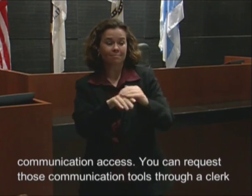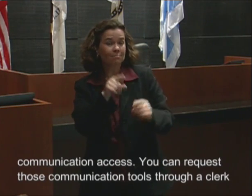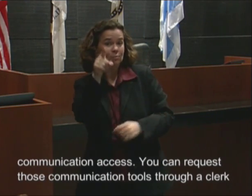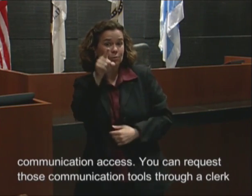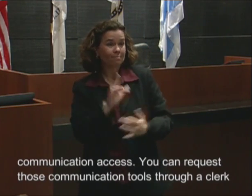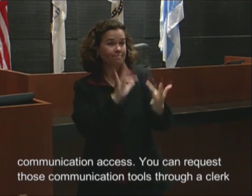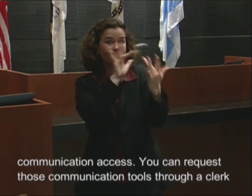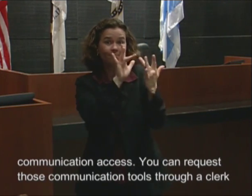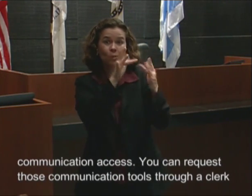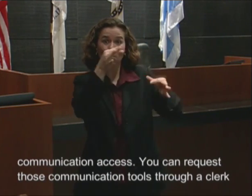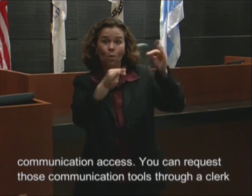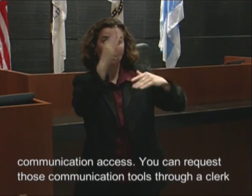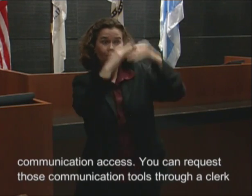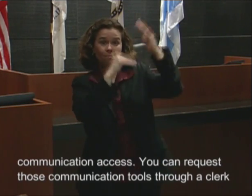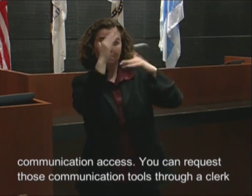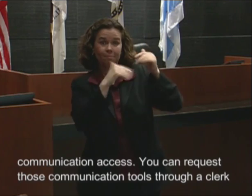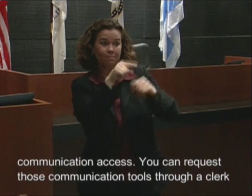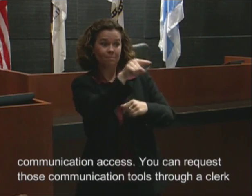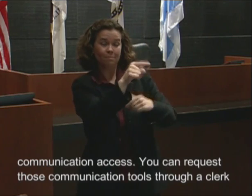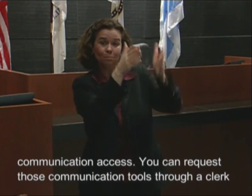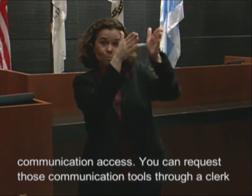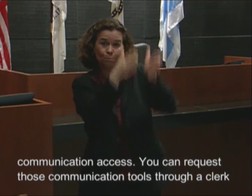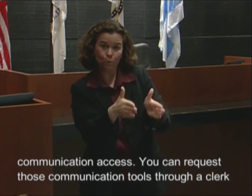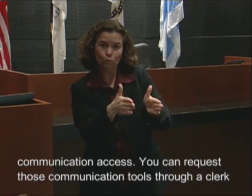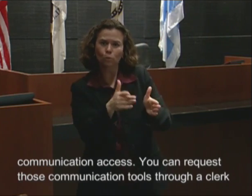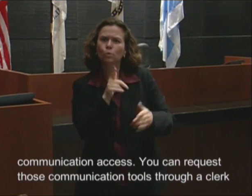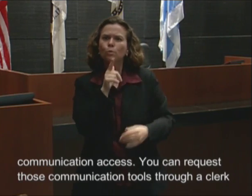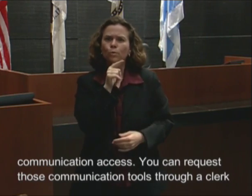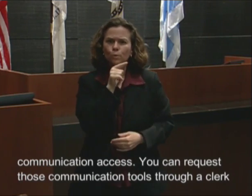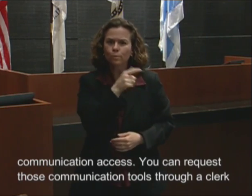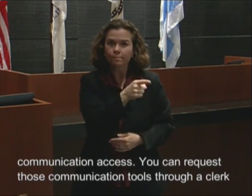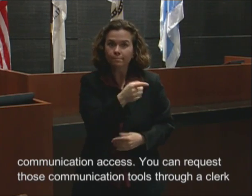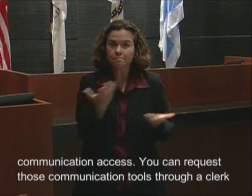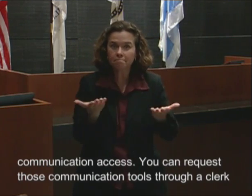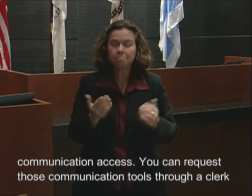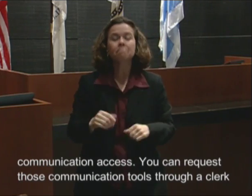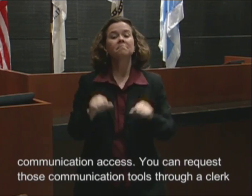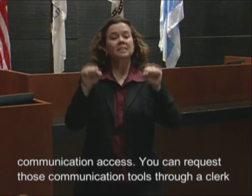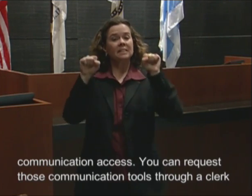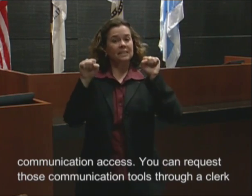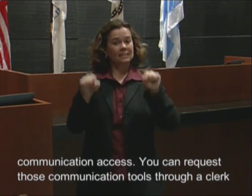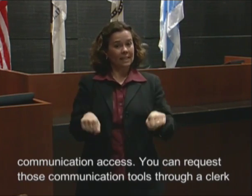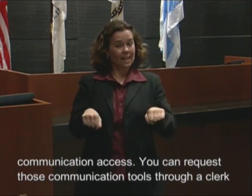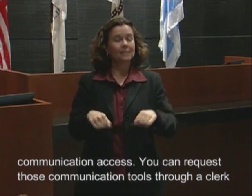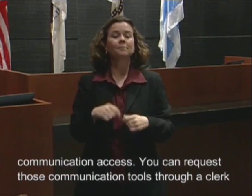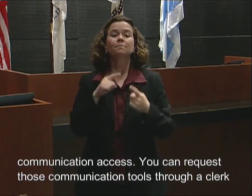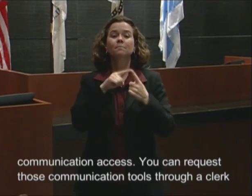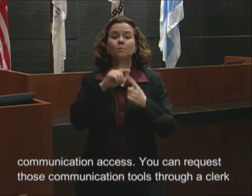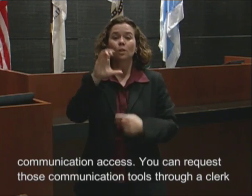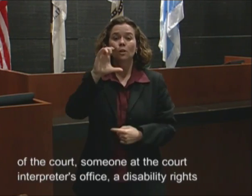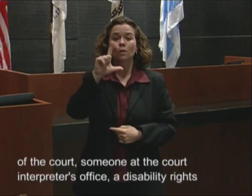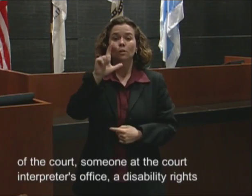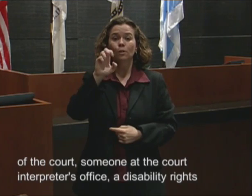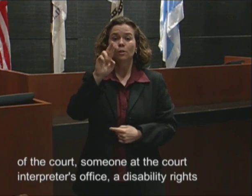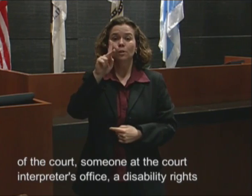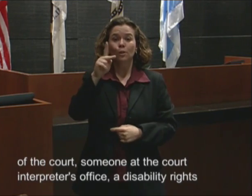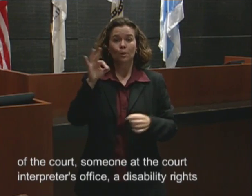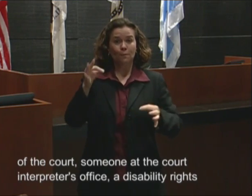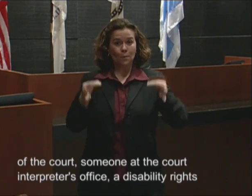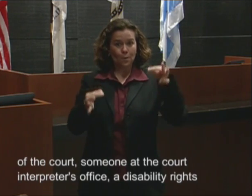You can request those communication tools through a clerk of the court, someone at the court interpreter's office, a disability rights